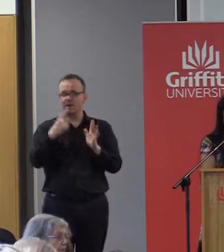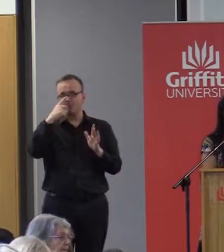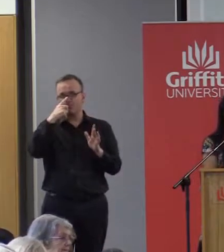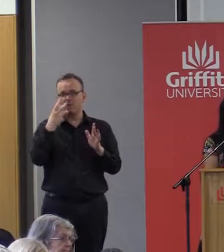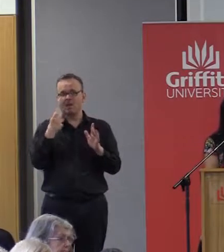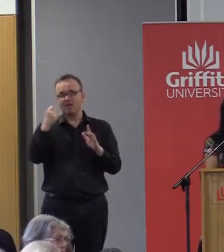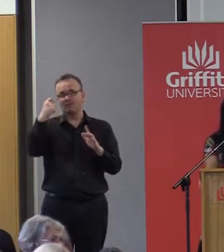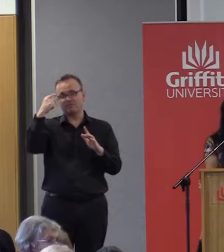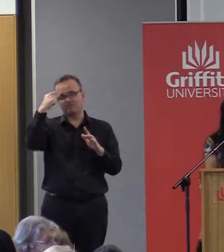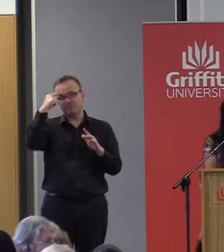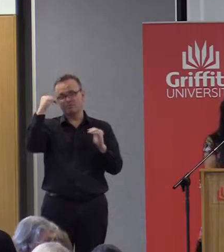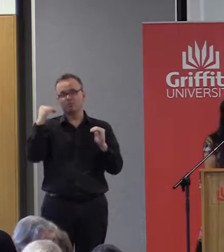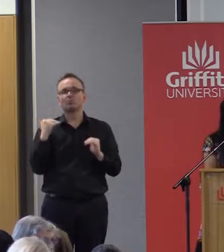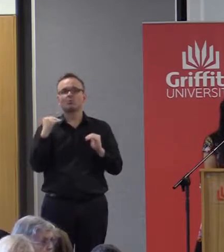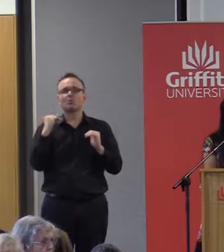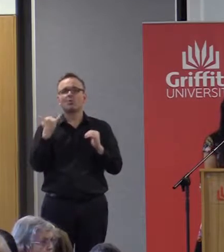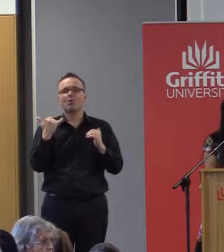illness.